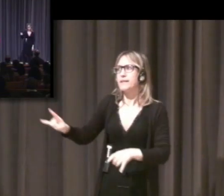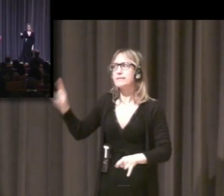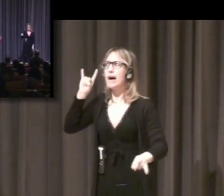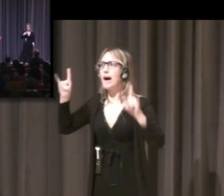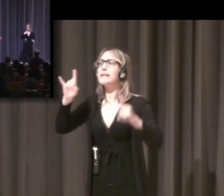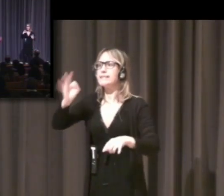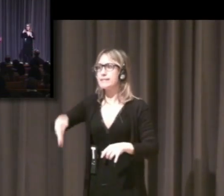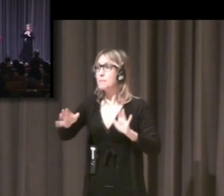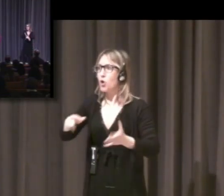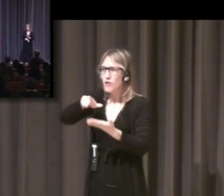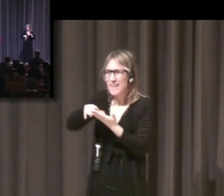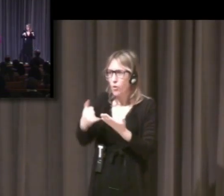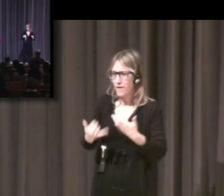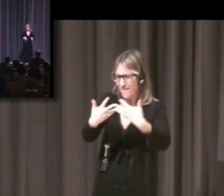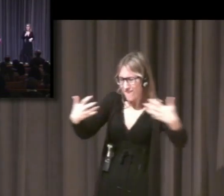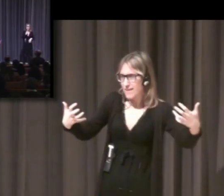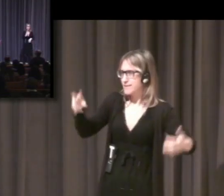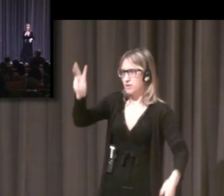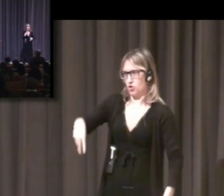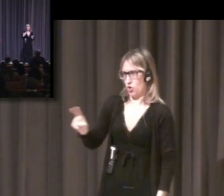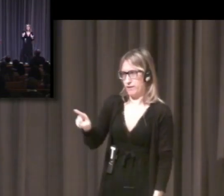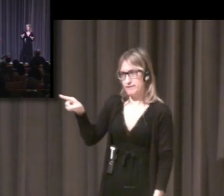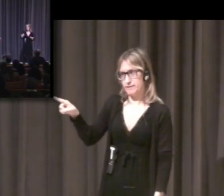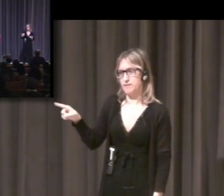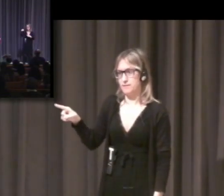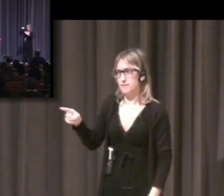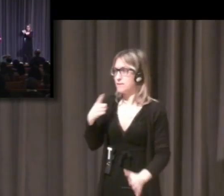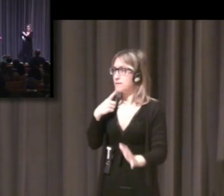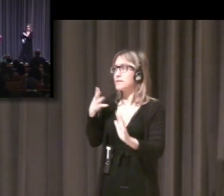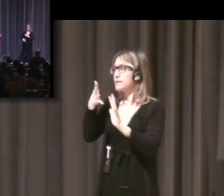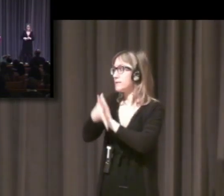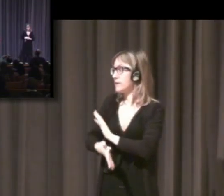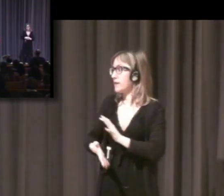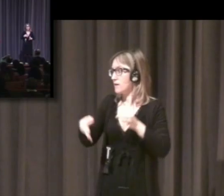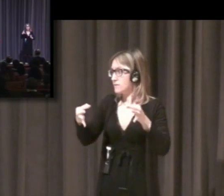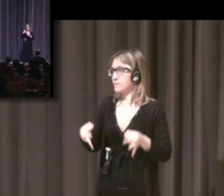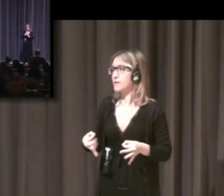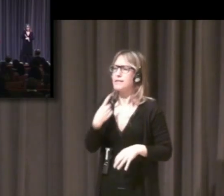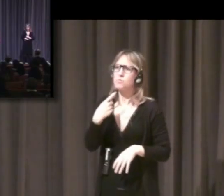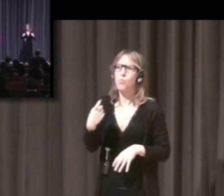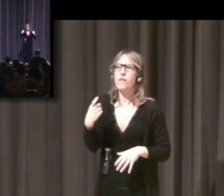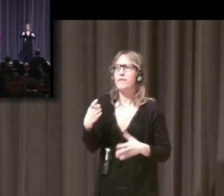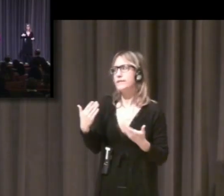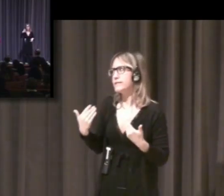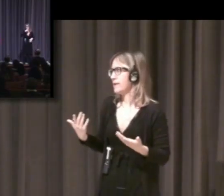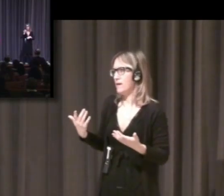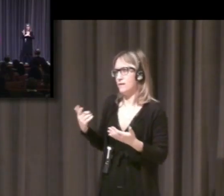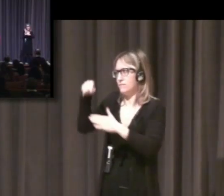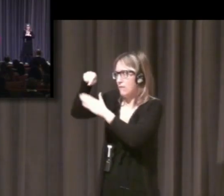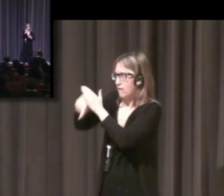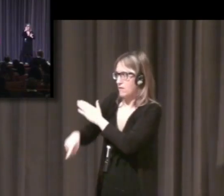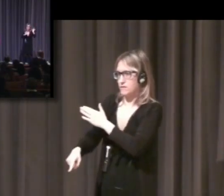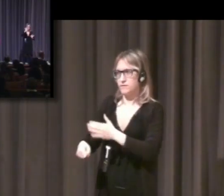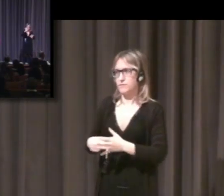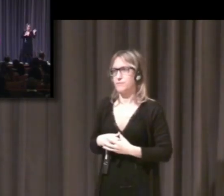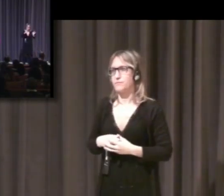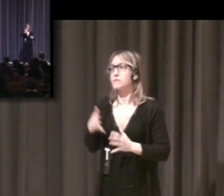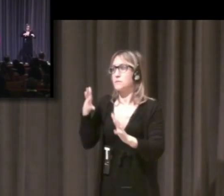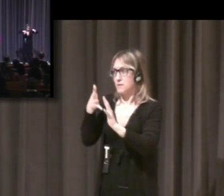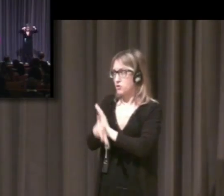So it's very difficult. That's why I don't come to you with exact percentages, because they're not